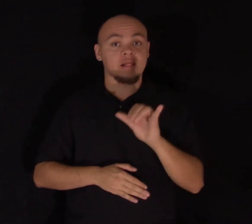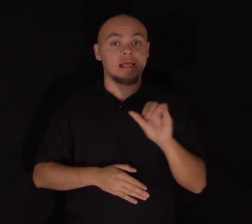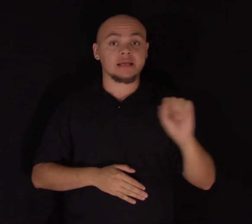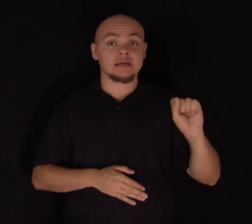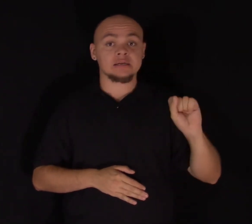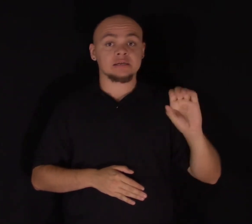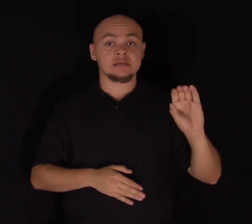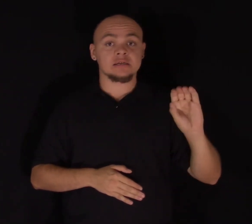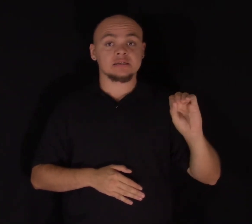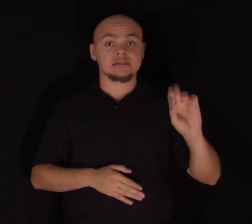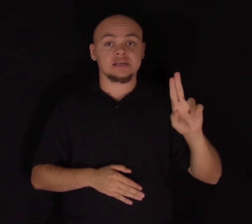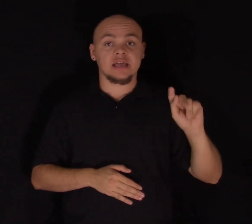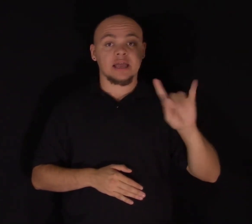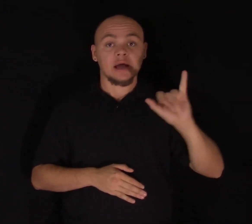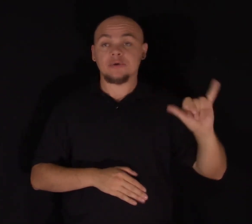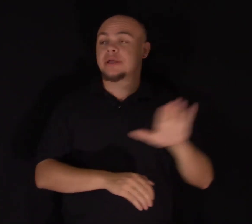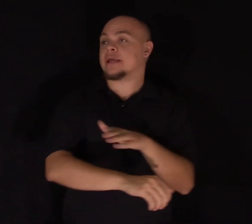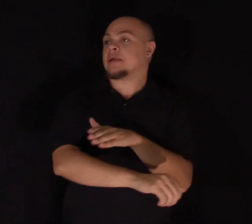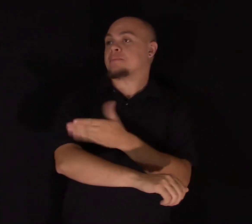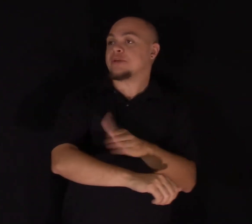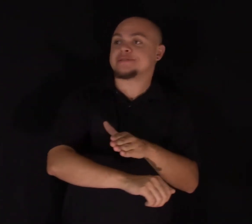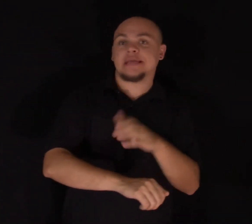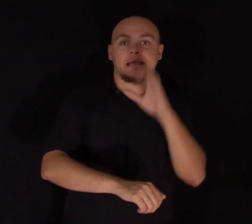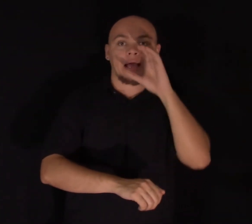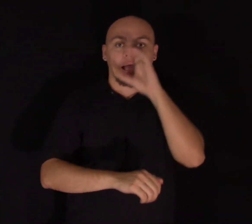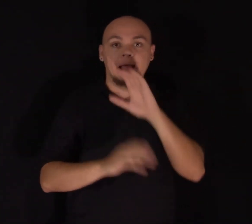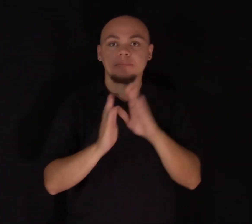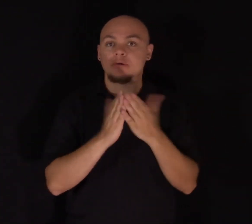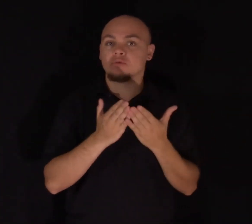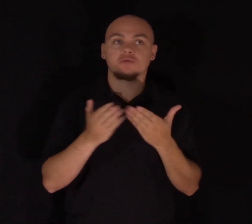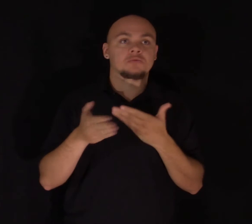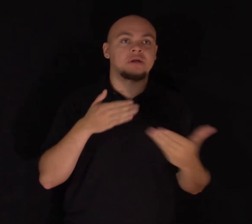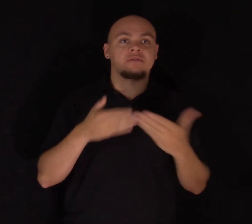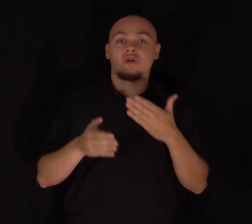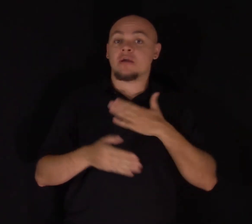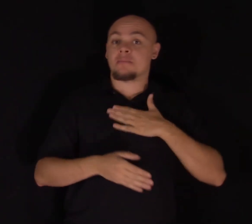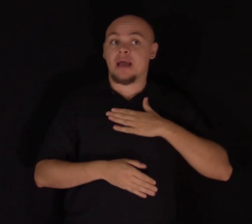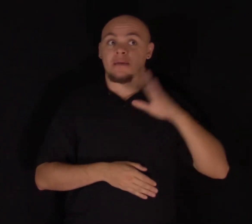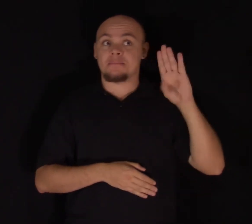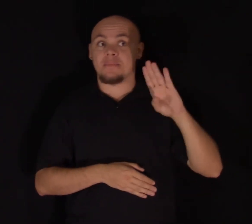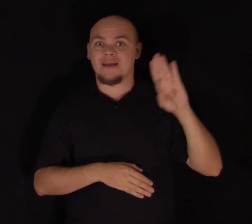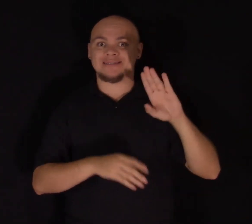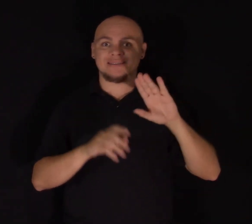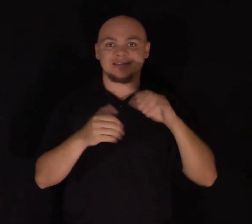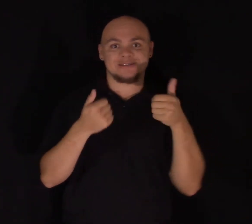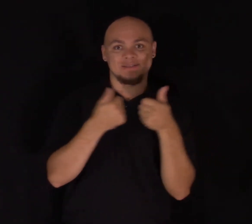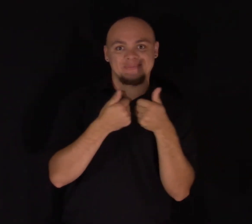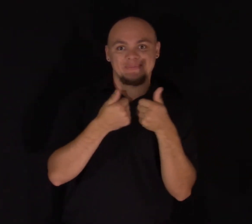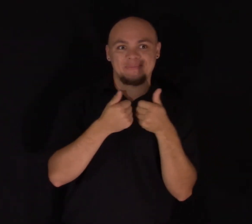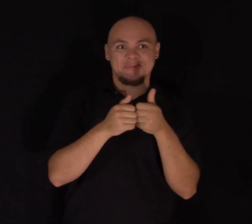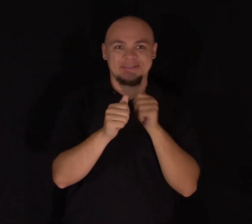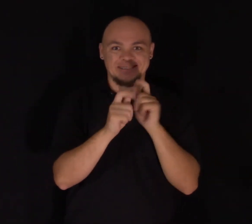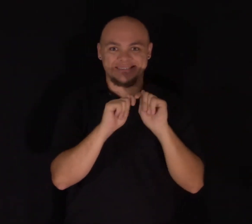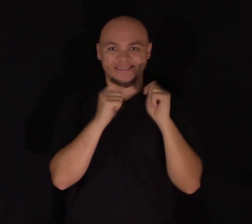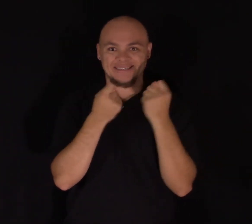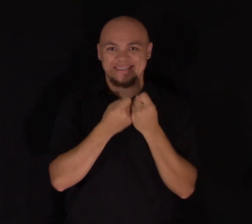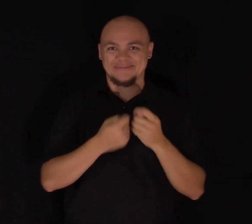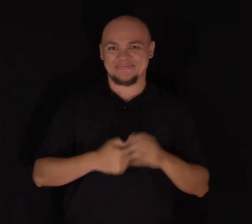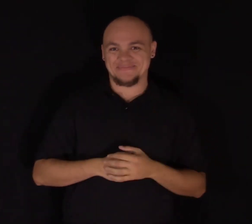scouting or music or comic books or any of my favorite Boston sports teams. Yeah. So,